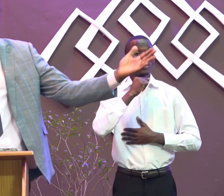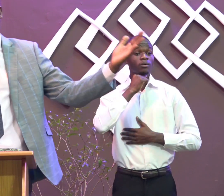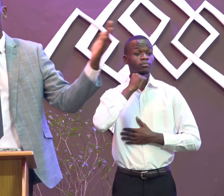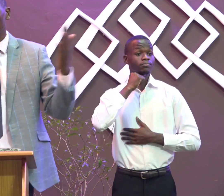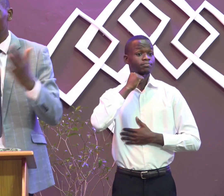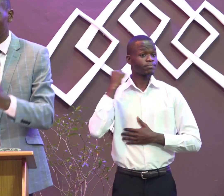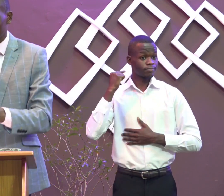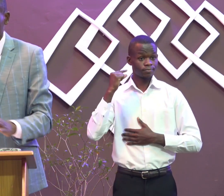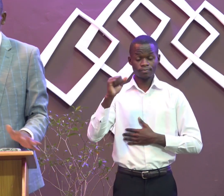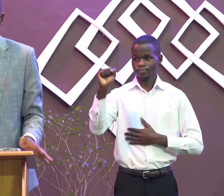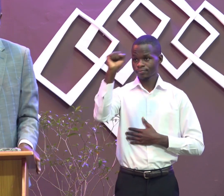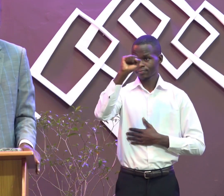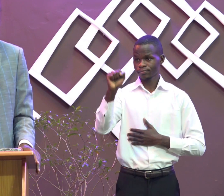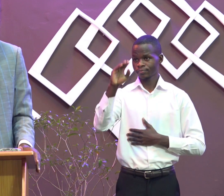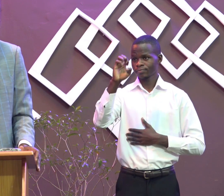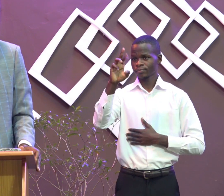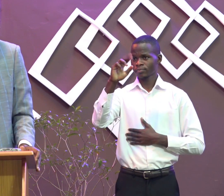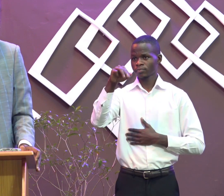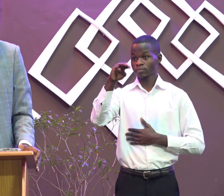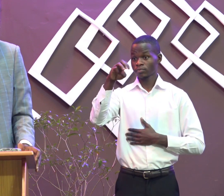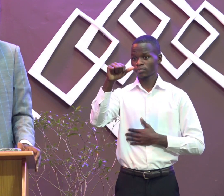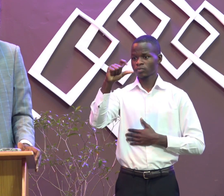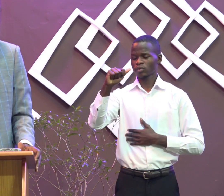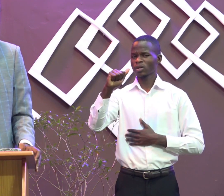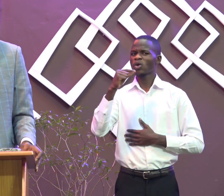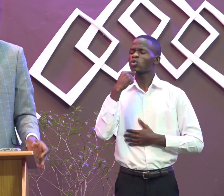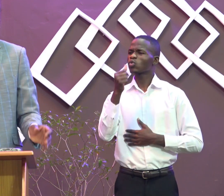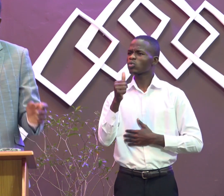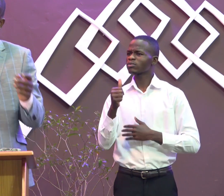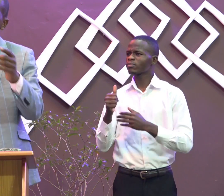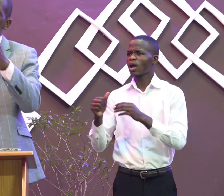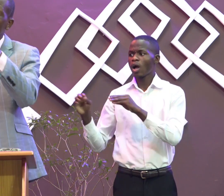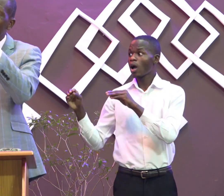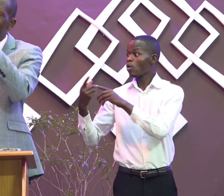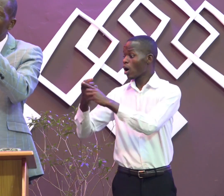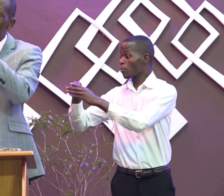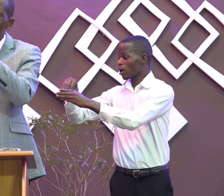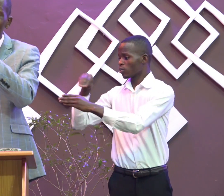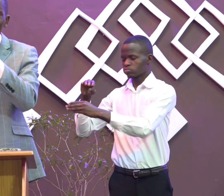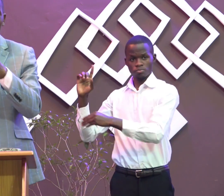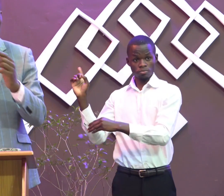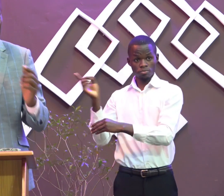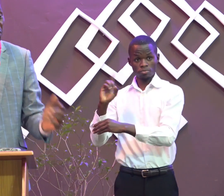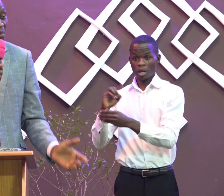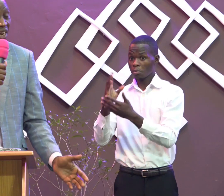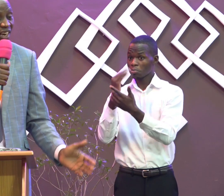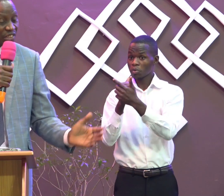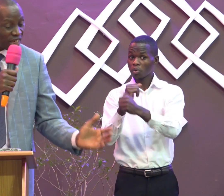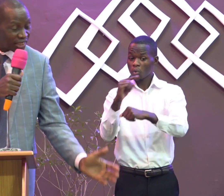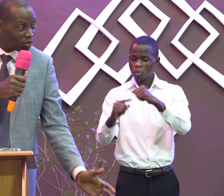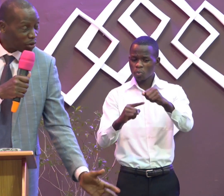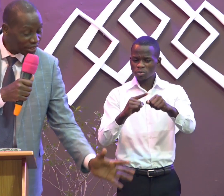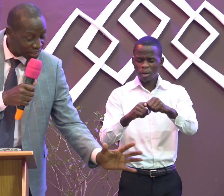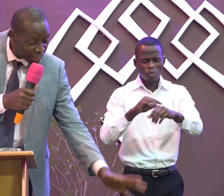tavudde buvyeri bweru najja. Pastor Serumaga has not just come from somewhere else. Ebyo nabye mbagambye gye twayita Musumba Serumaga